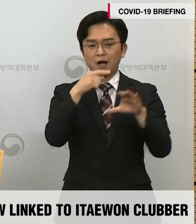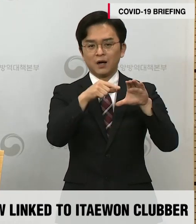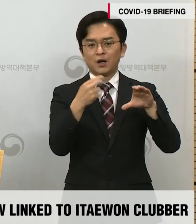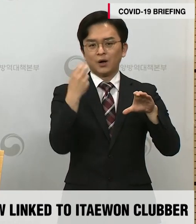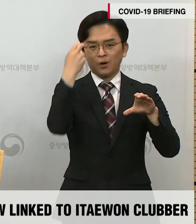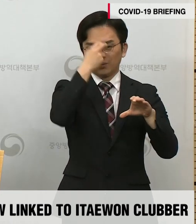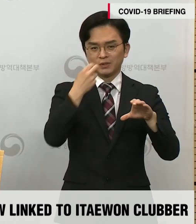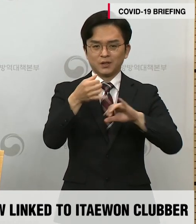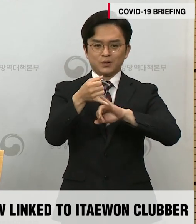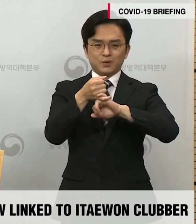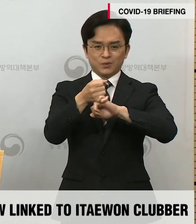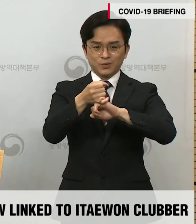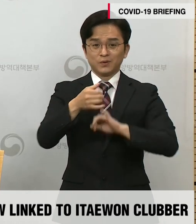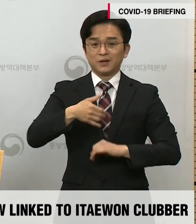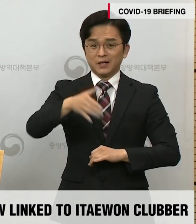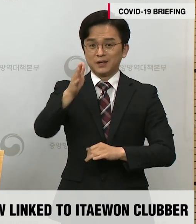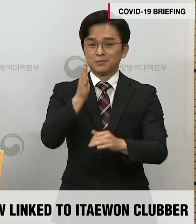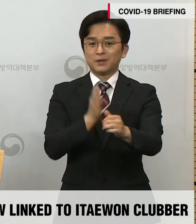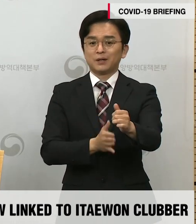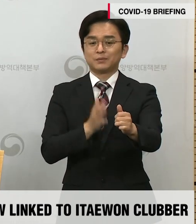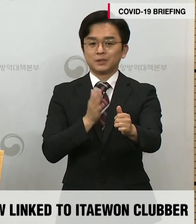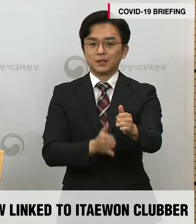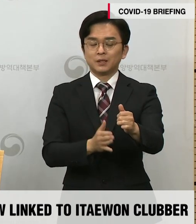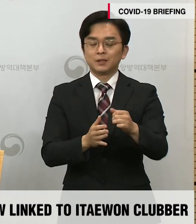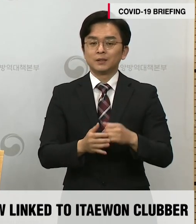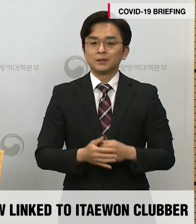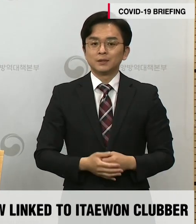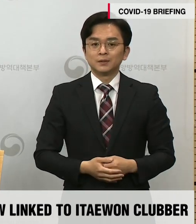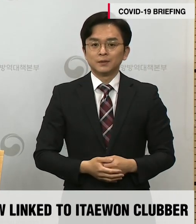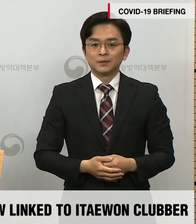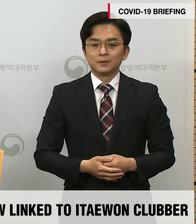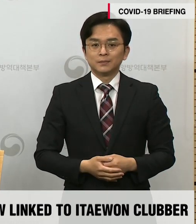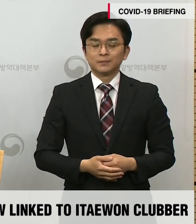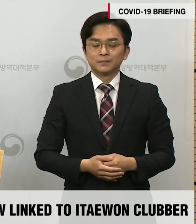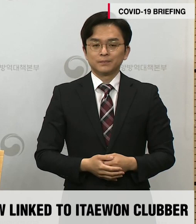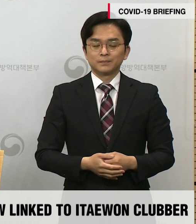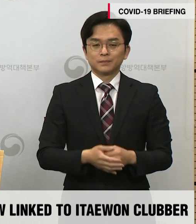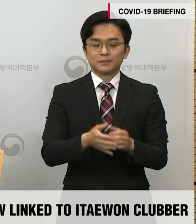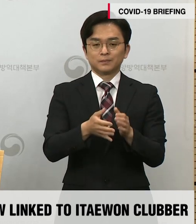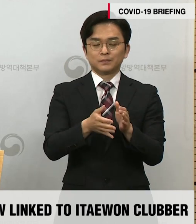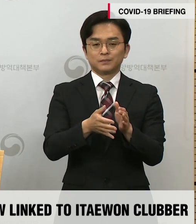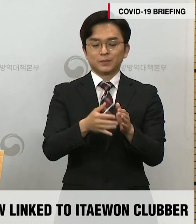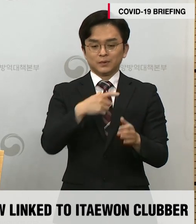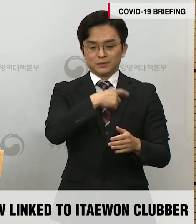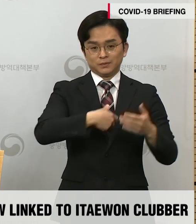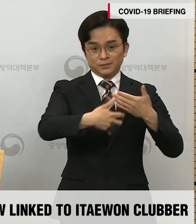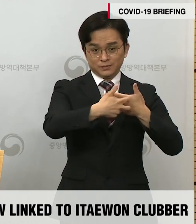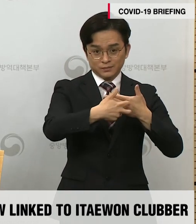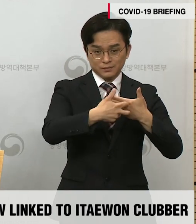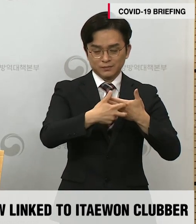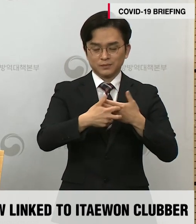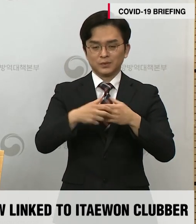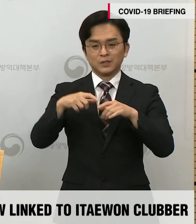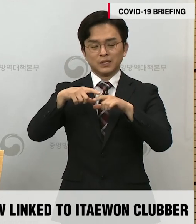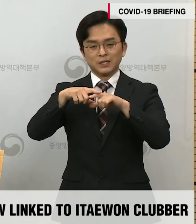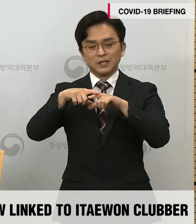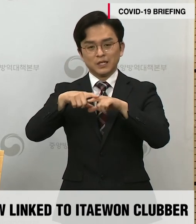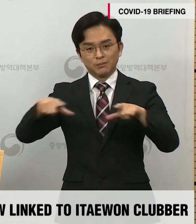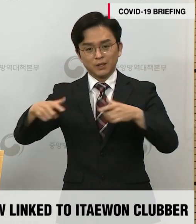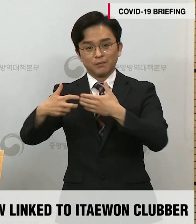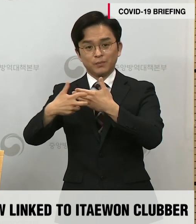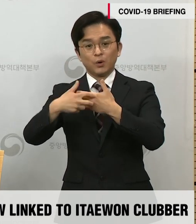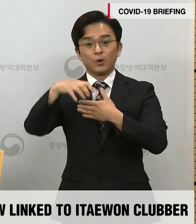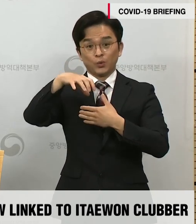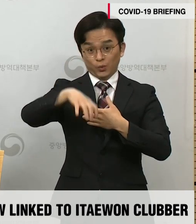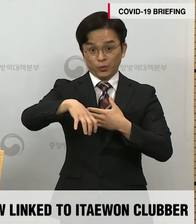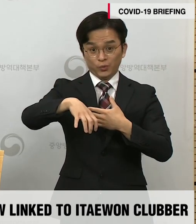have screening testings as soon as possible. And at the medical centers and